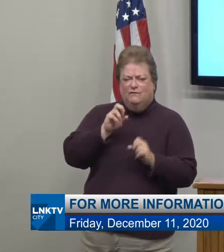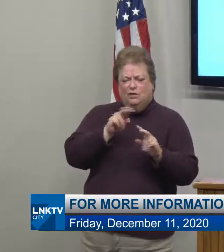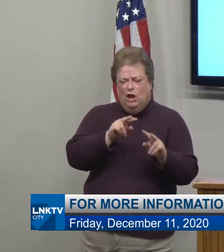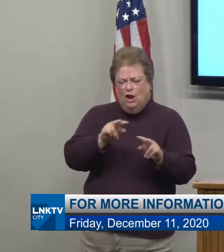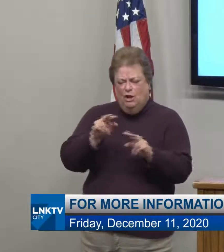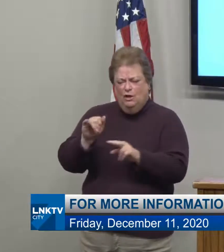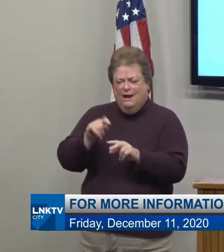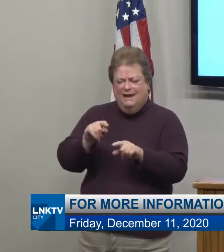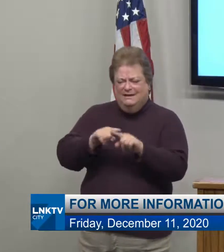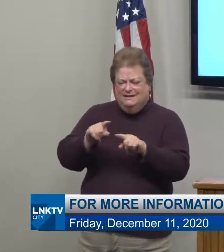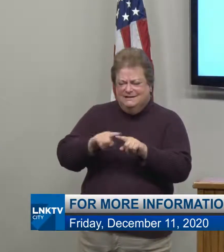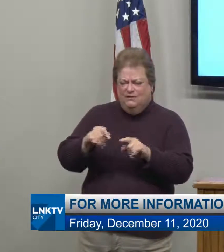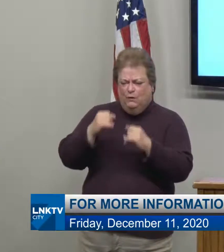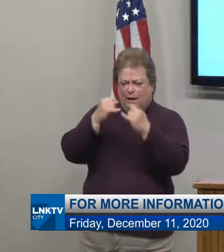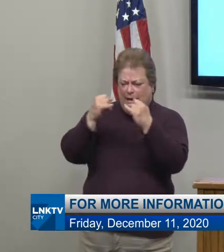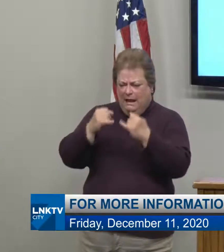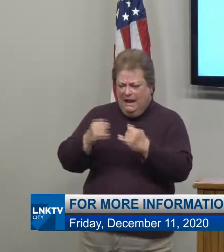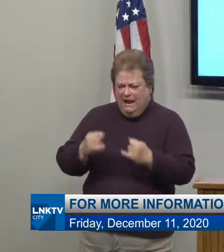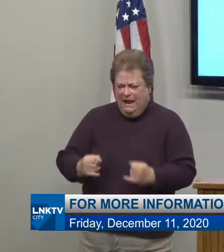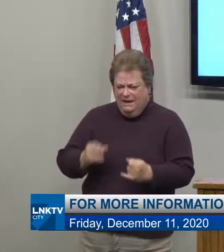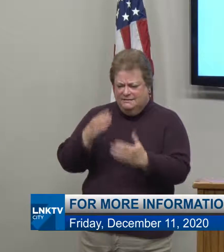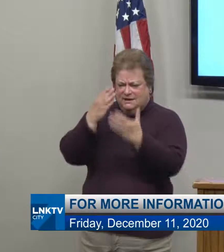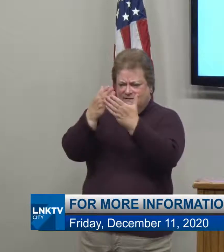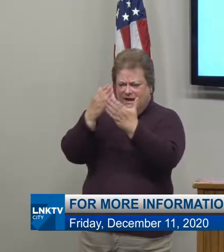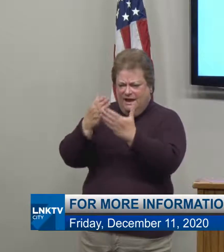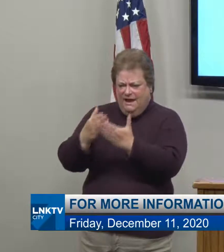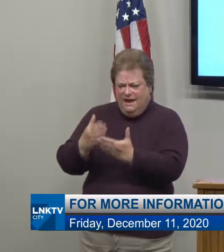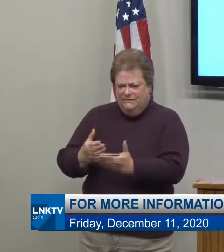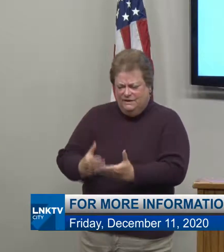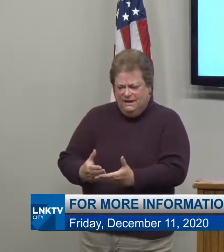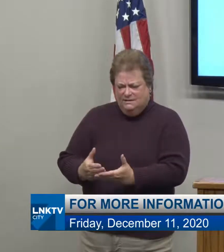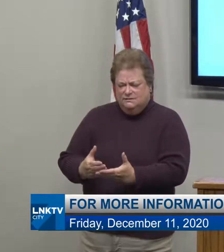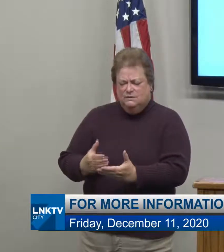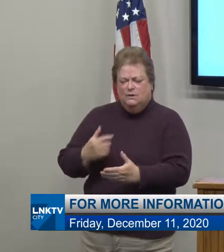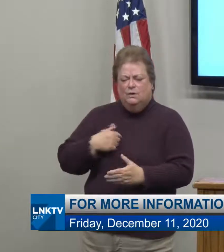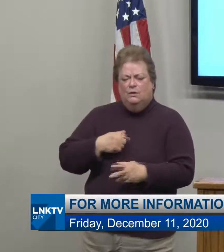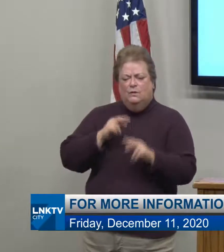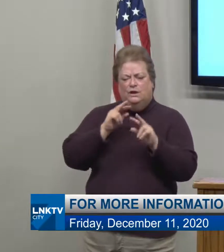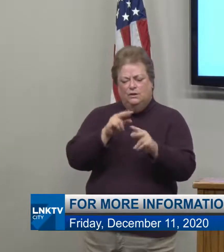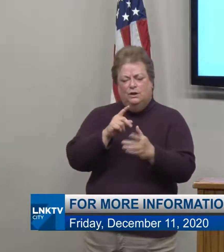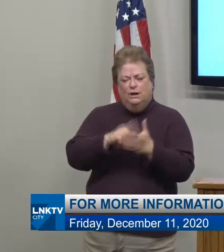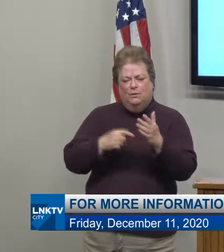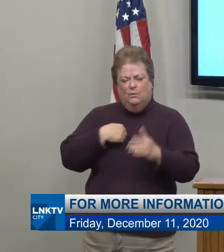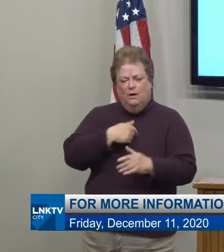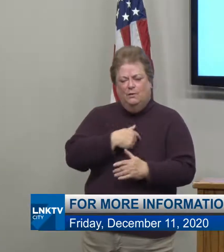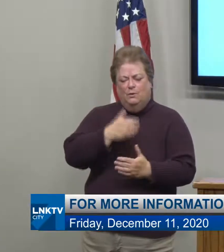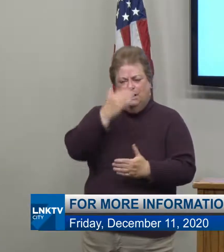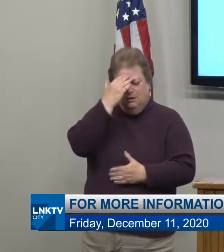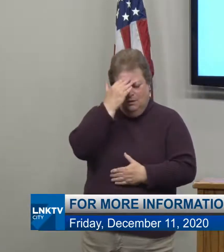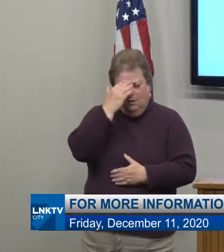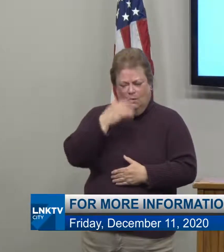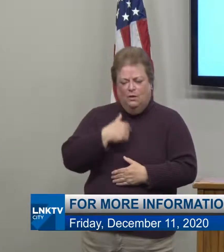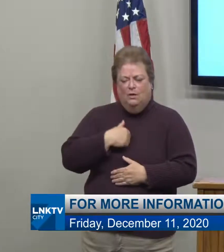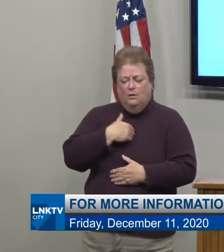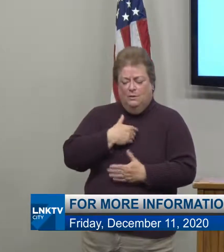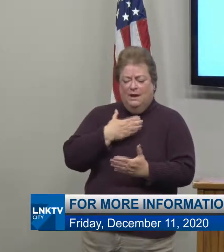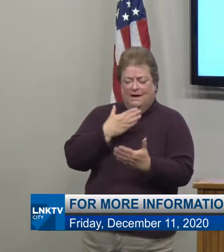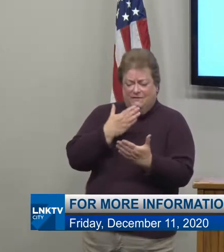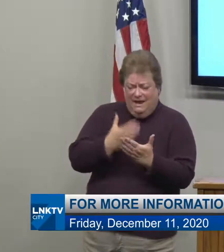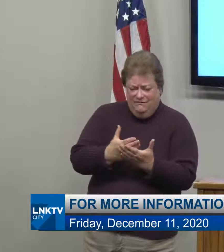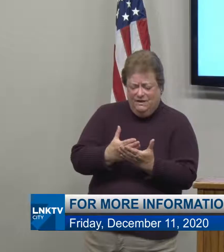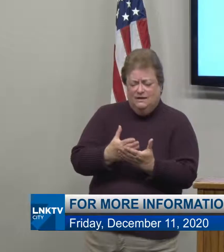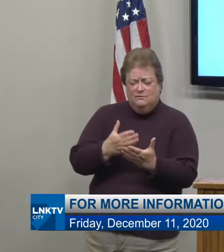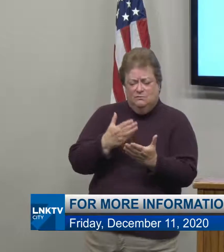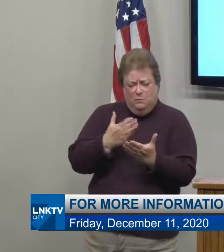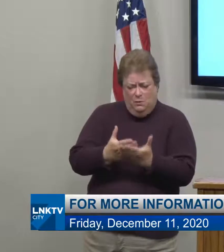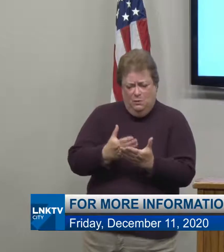evidence. So we look at what we know. We have evidence about how this virus spreads. We know that it